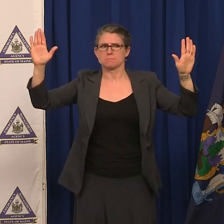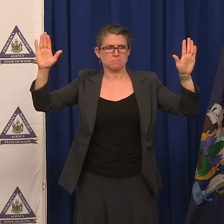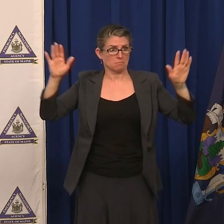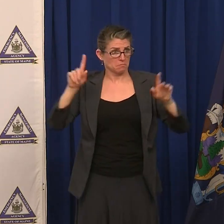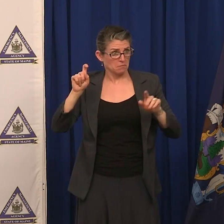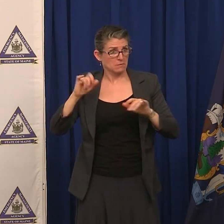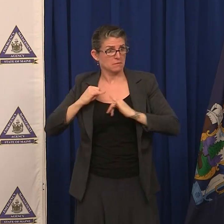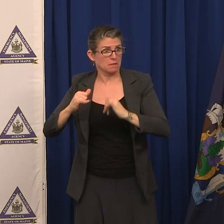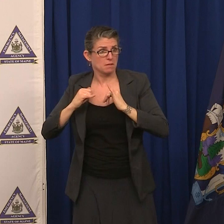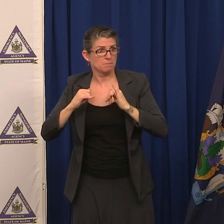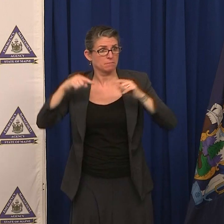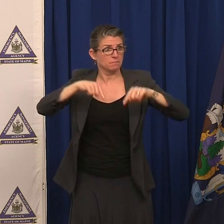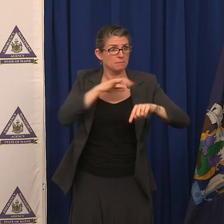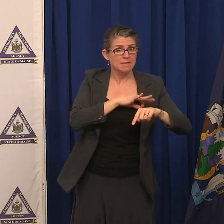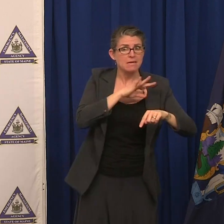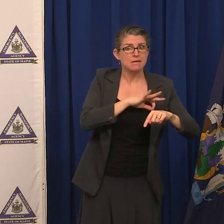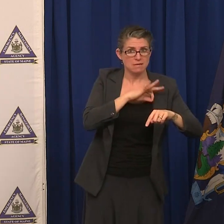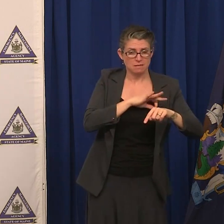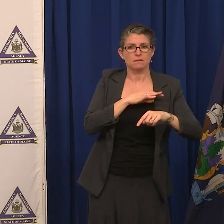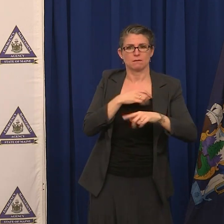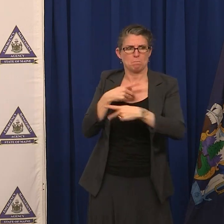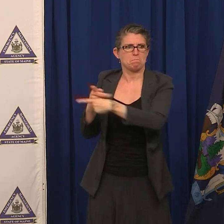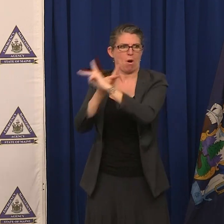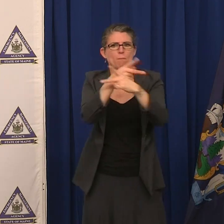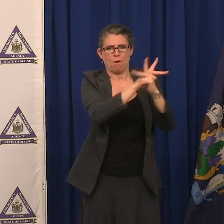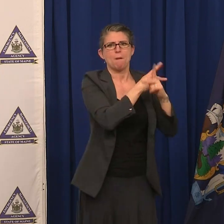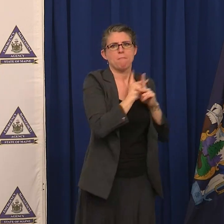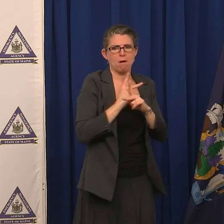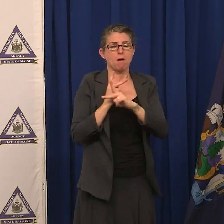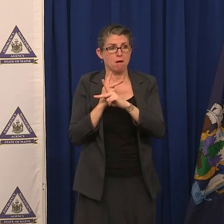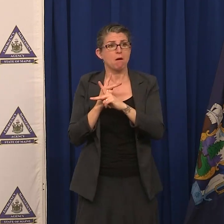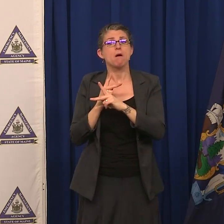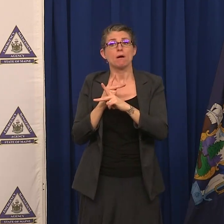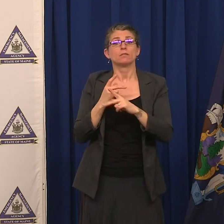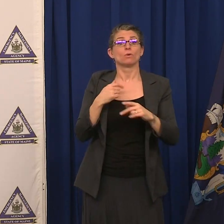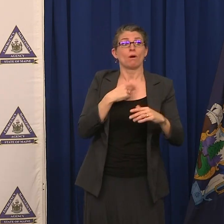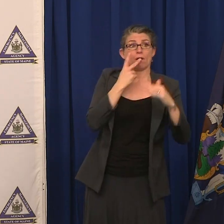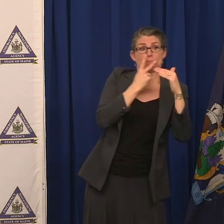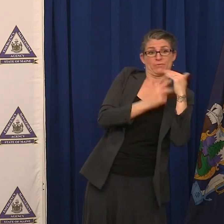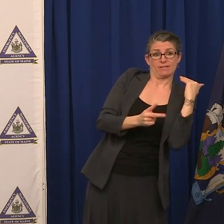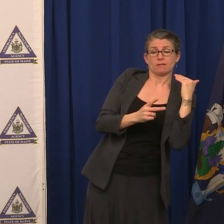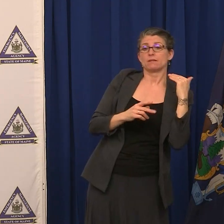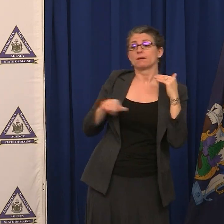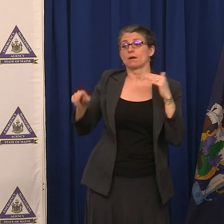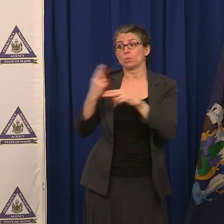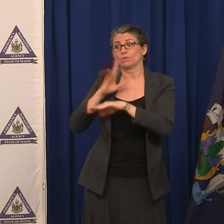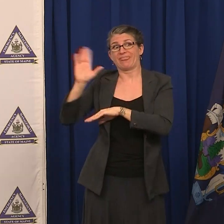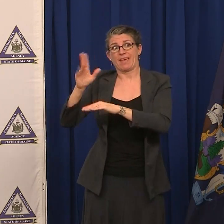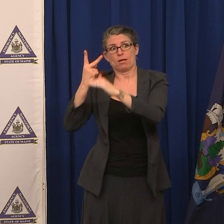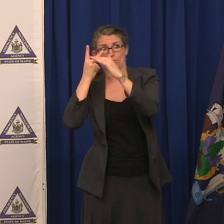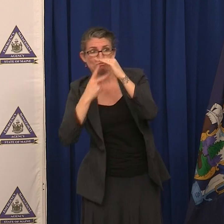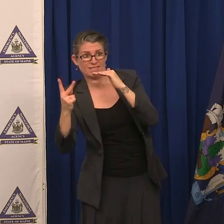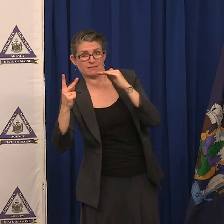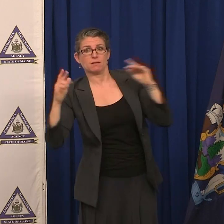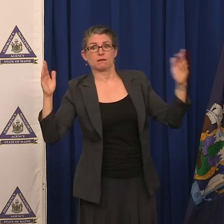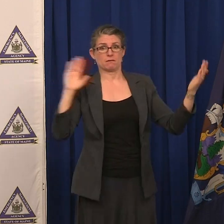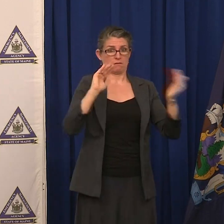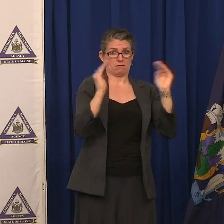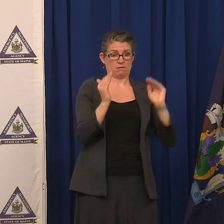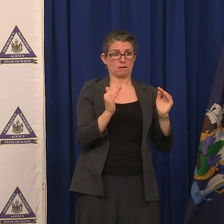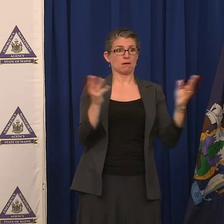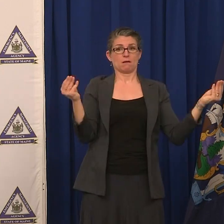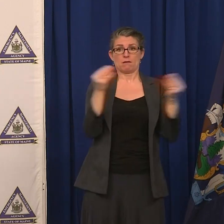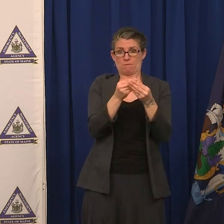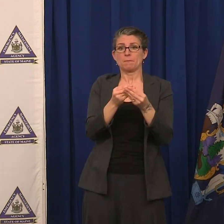we know about the healthcare system. We talk to doctors. Just this Saturday, I convened a call with anesthesiologists and